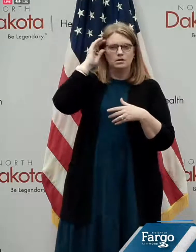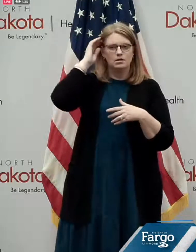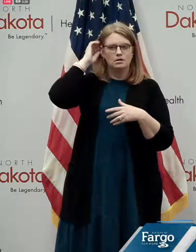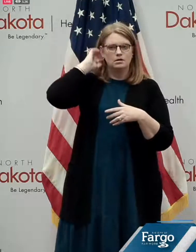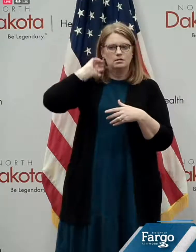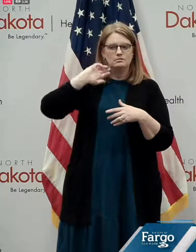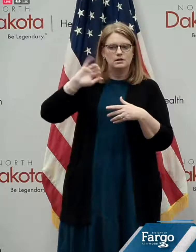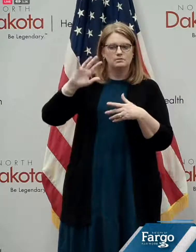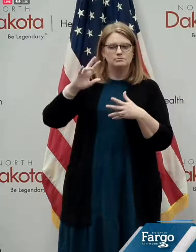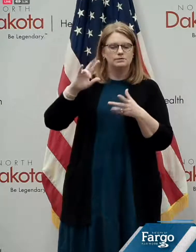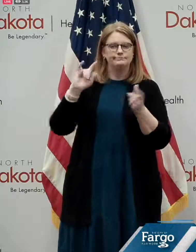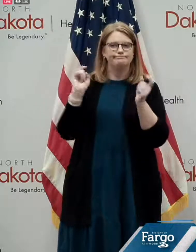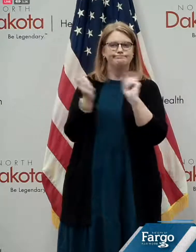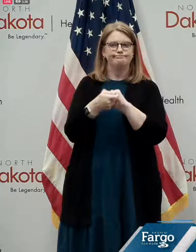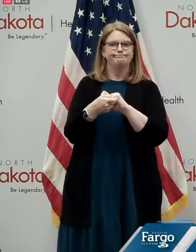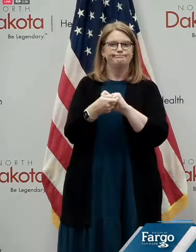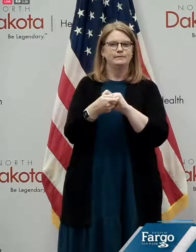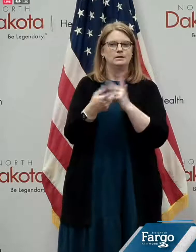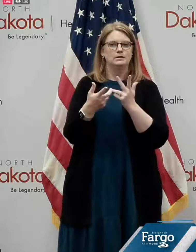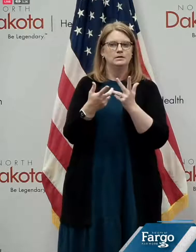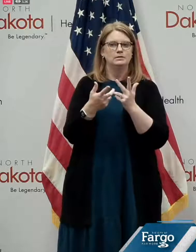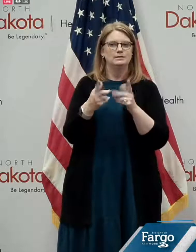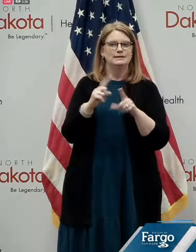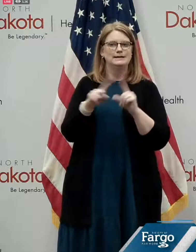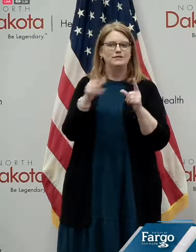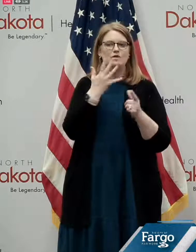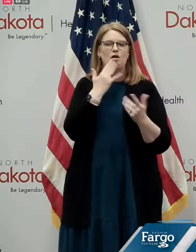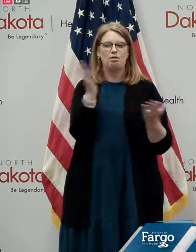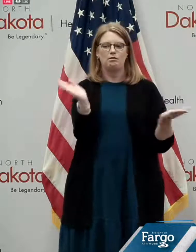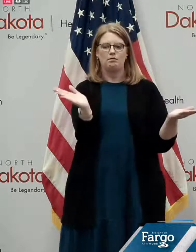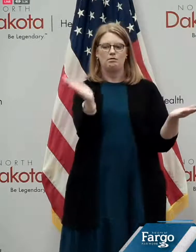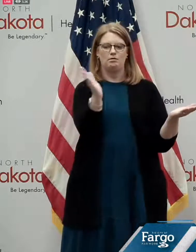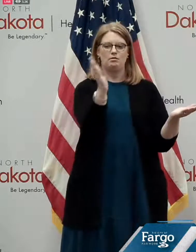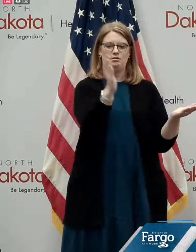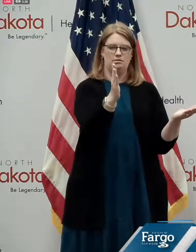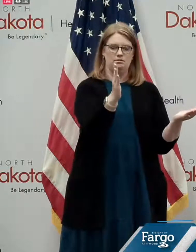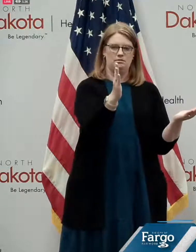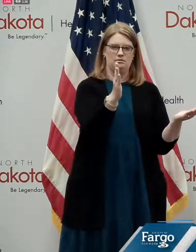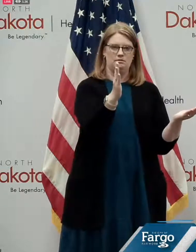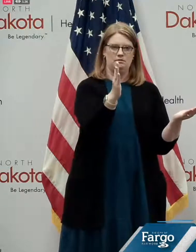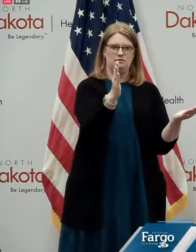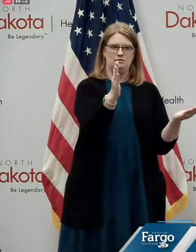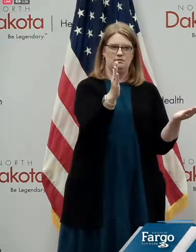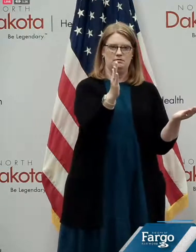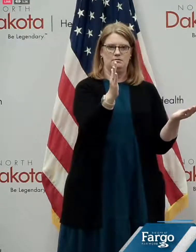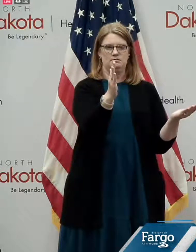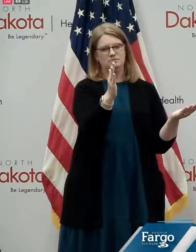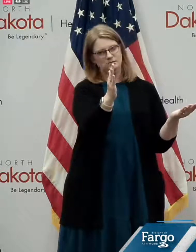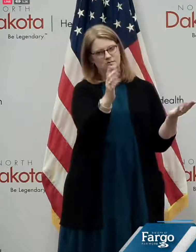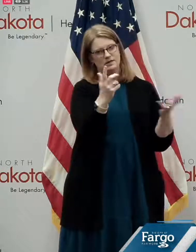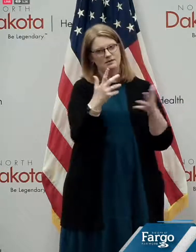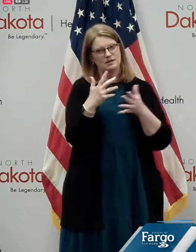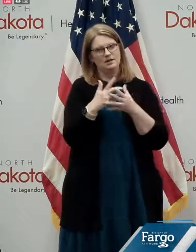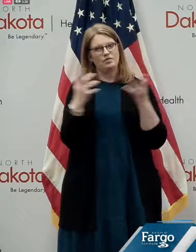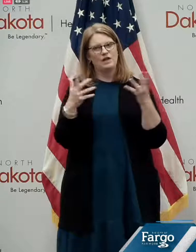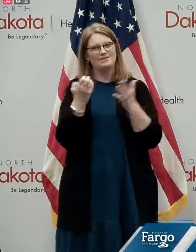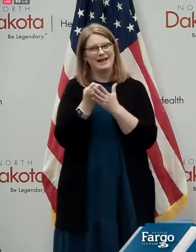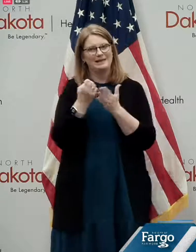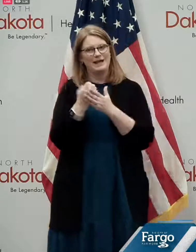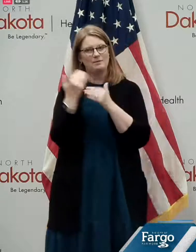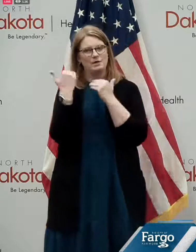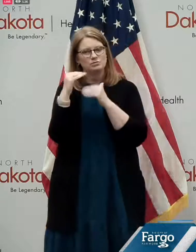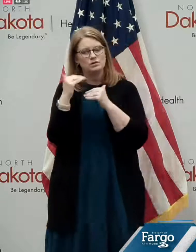then we're switching to a different color level, and then we switch to a different color level, then that puts a bunch of economic restrictions,